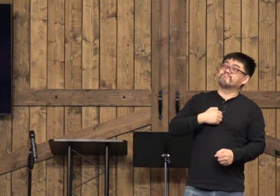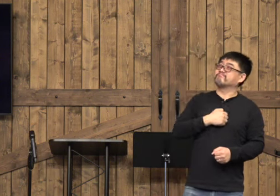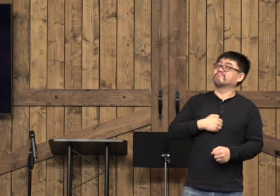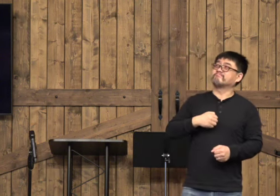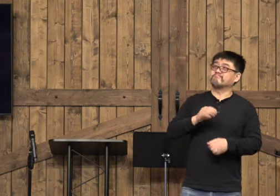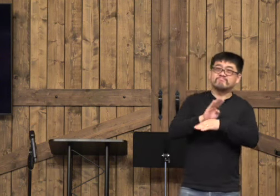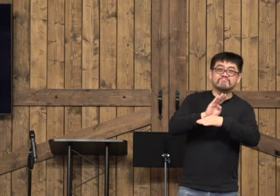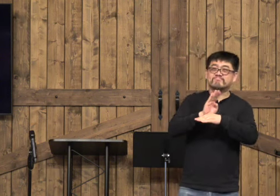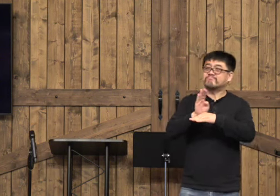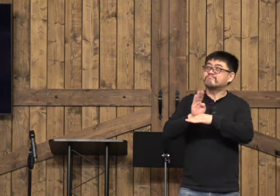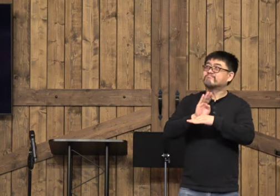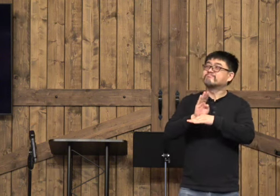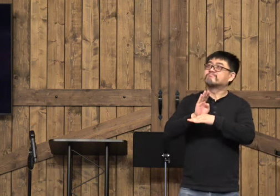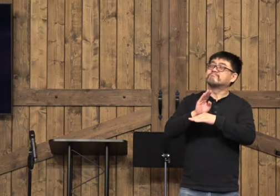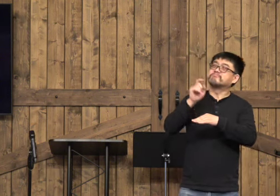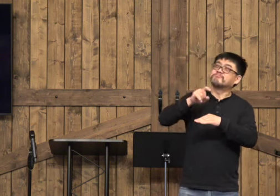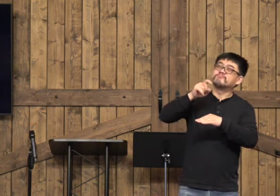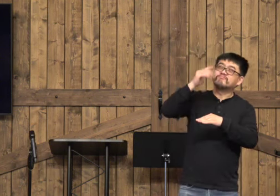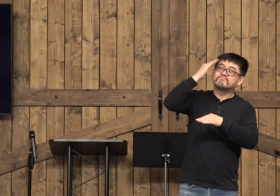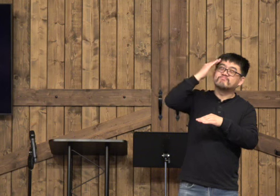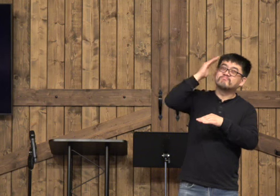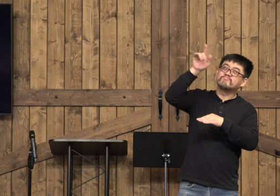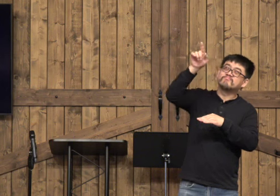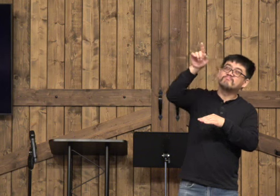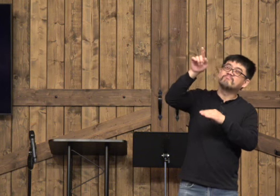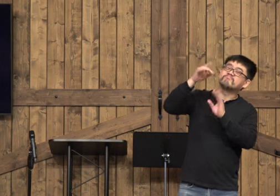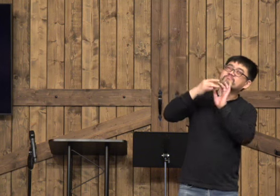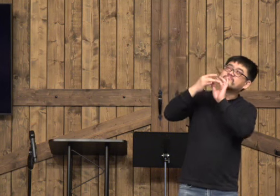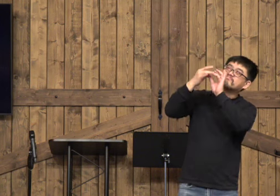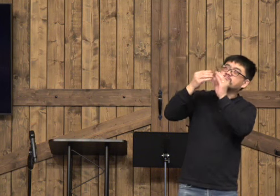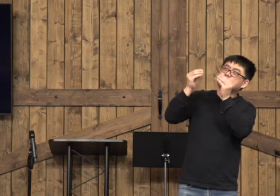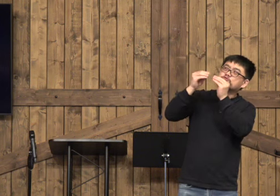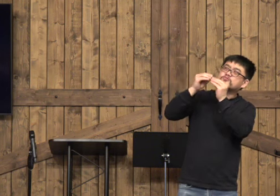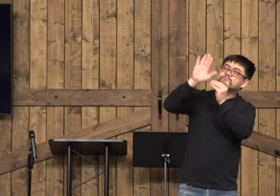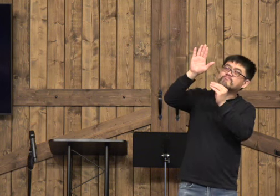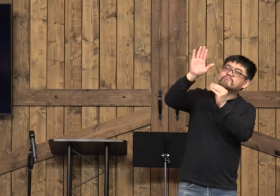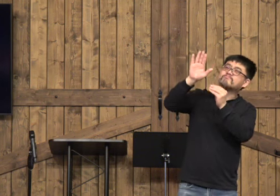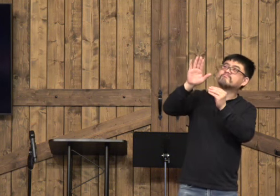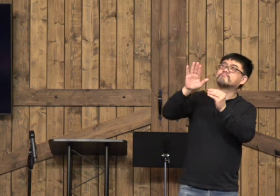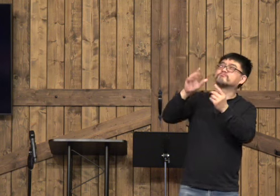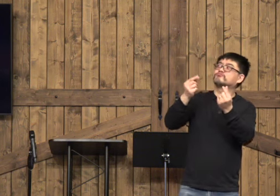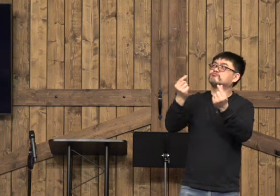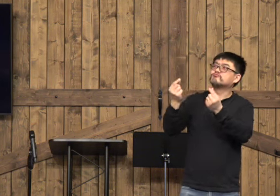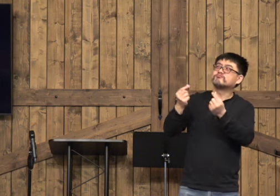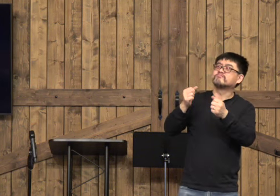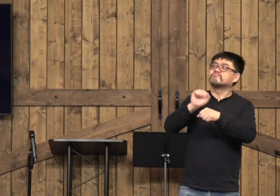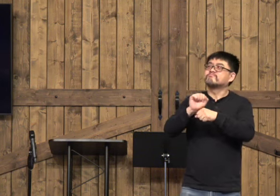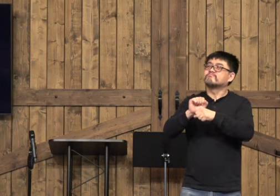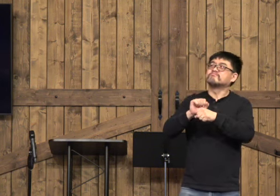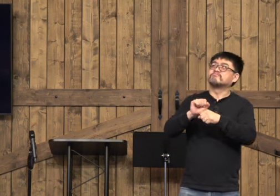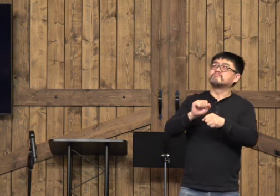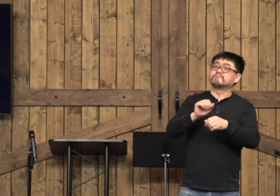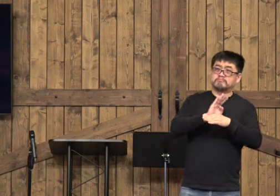heaven and eternal things I know that we get busy all year help us to grow this more on you